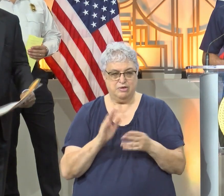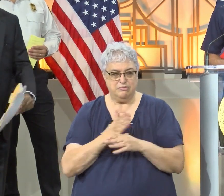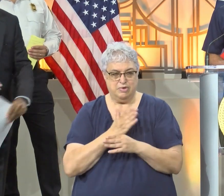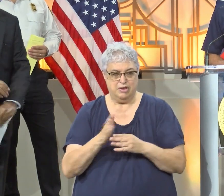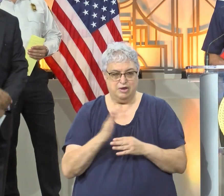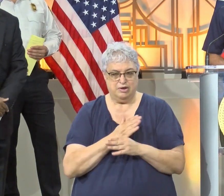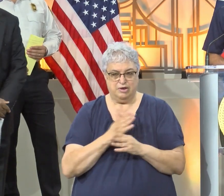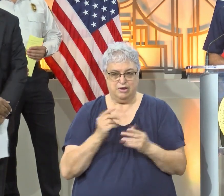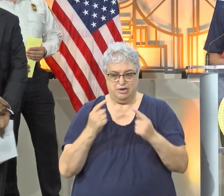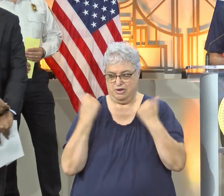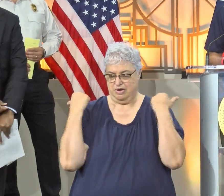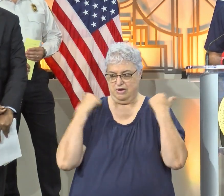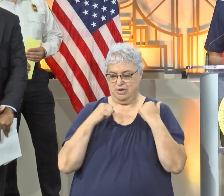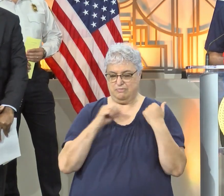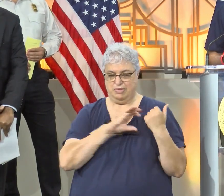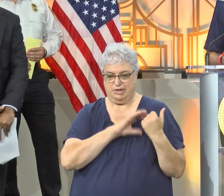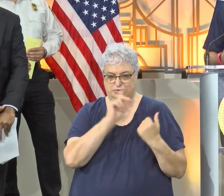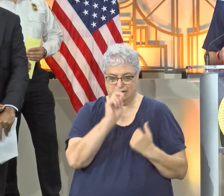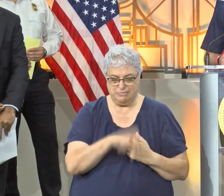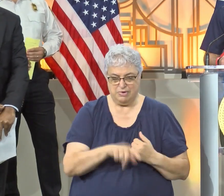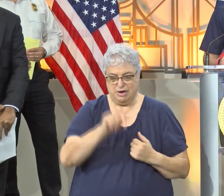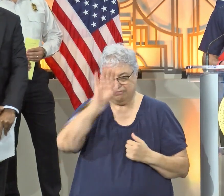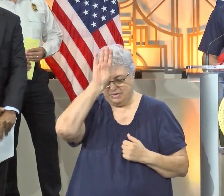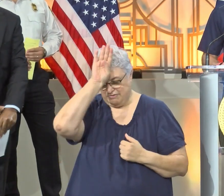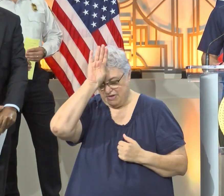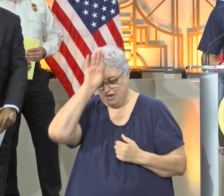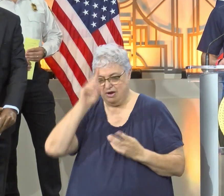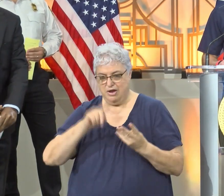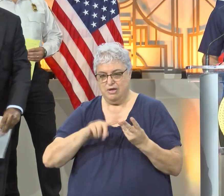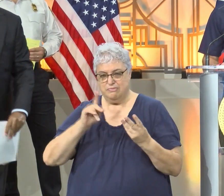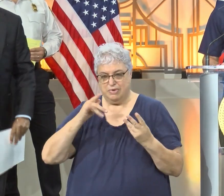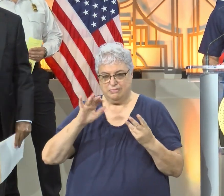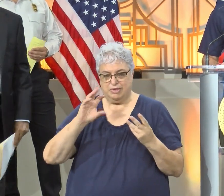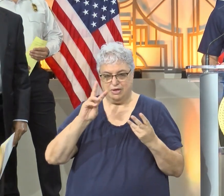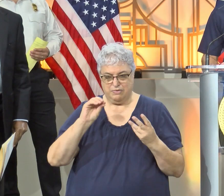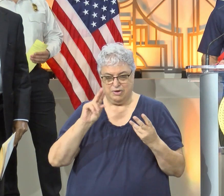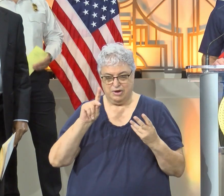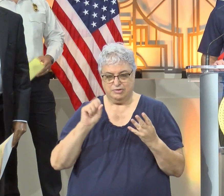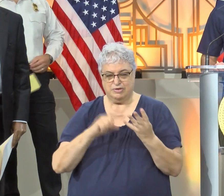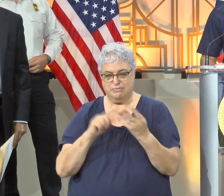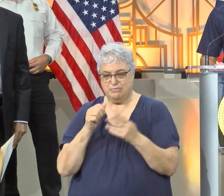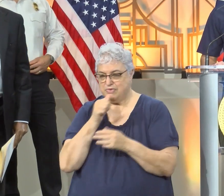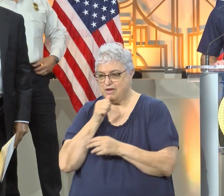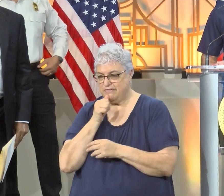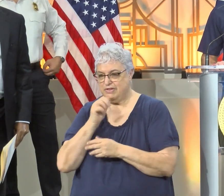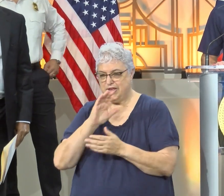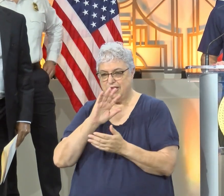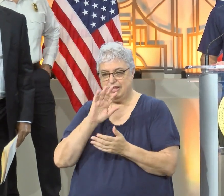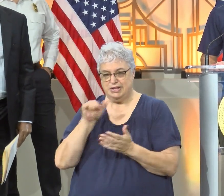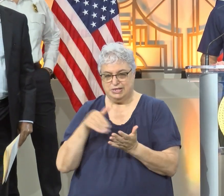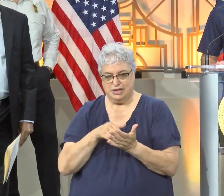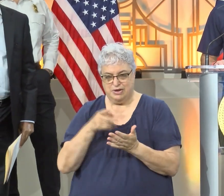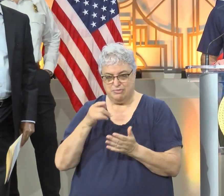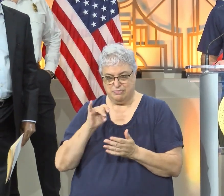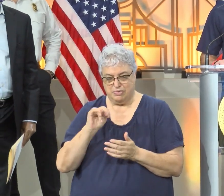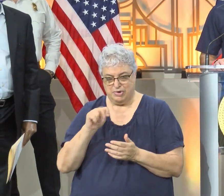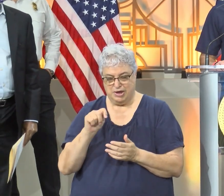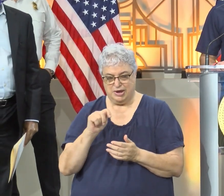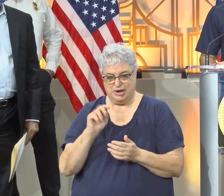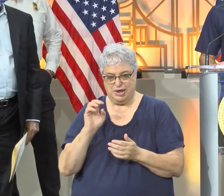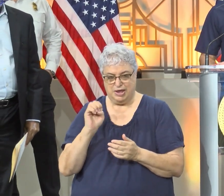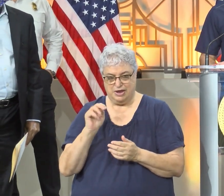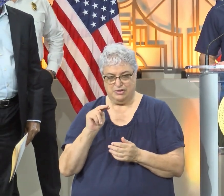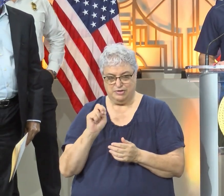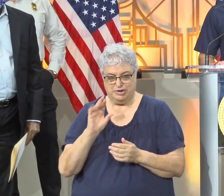up on stage here, the Houston Police Department, the Fire Department, Public Works, and then some private sector partners like CenterPoint Energy and the Red